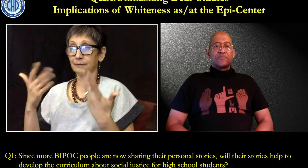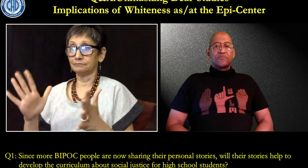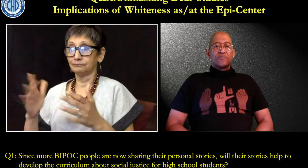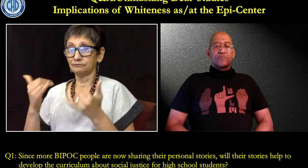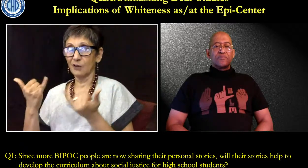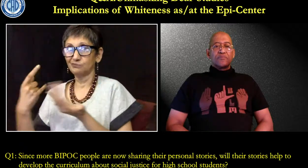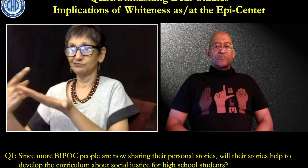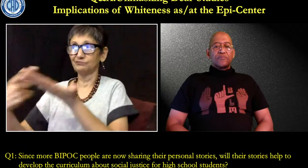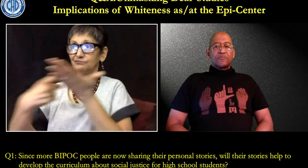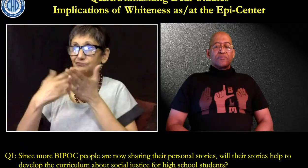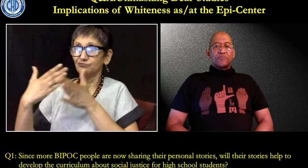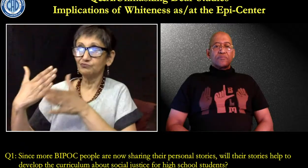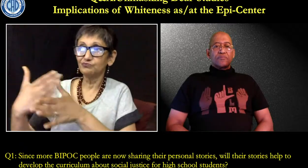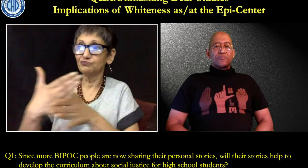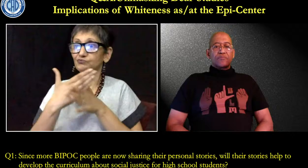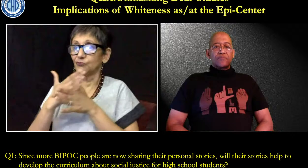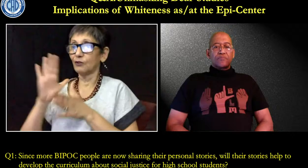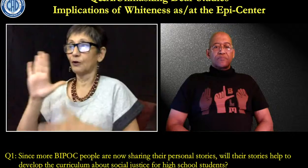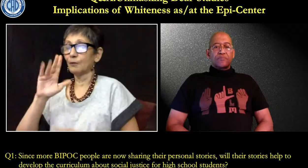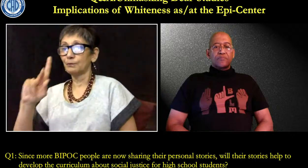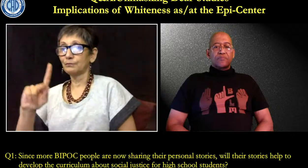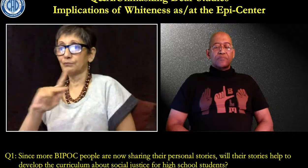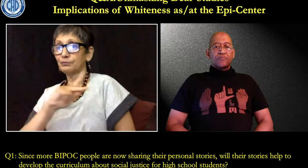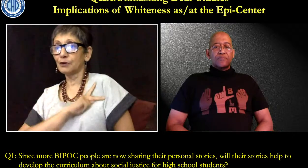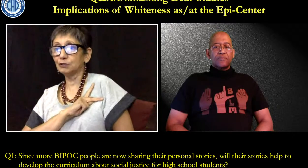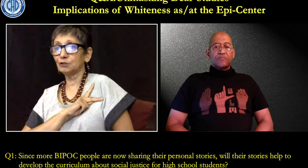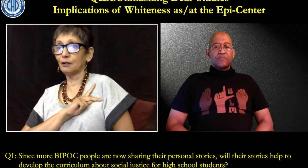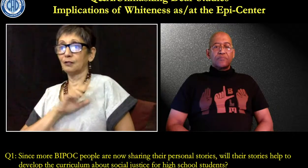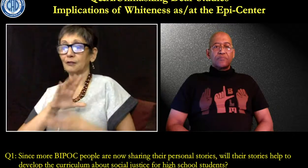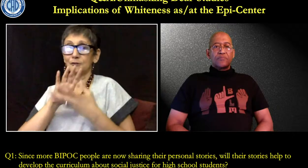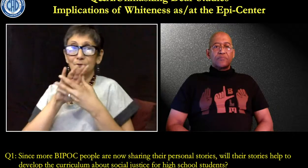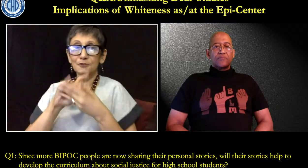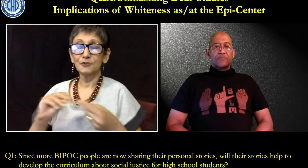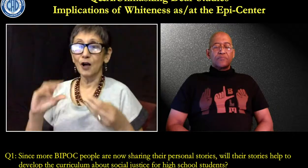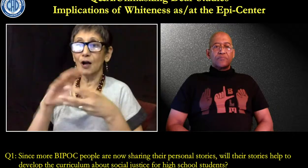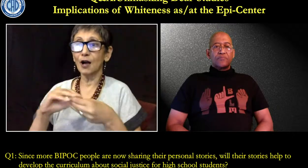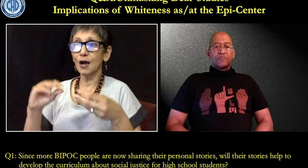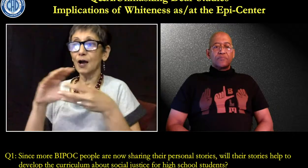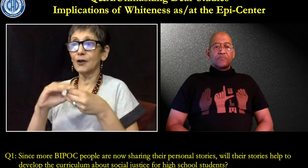since more and more BIPOC people are now sharing